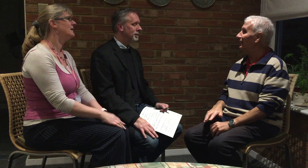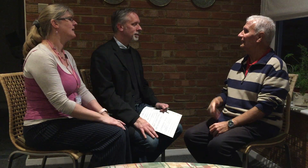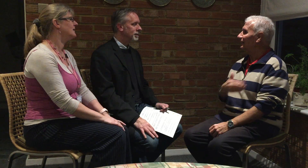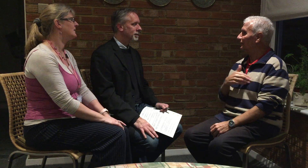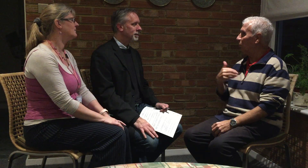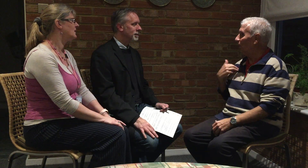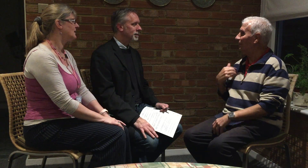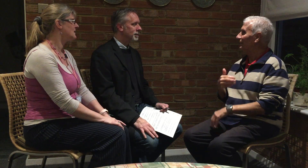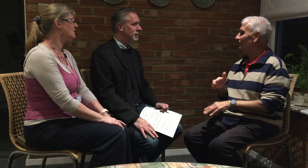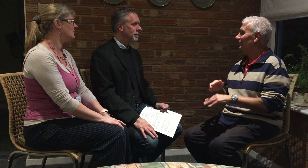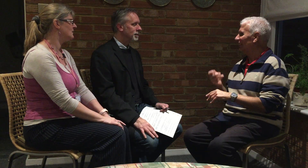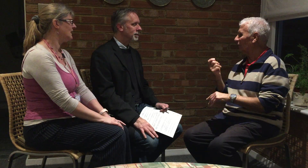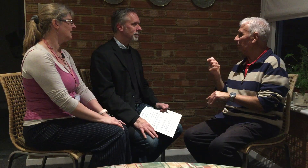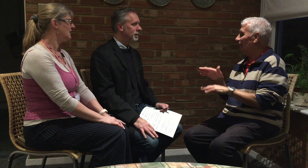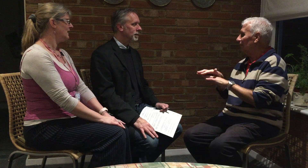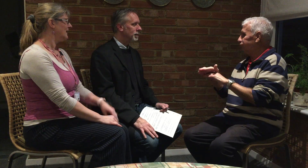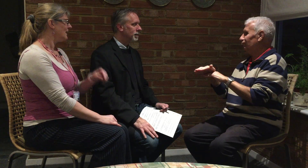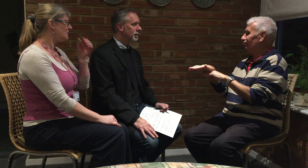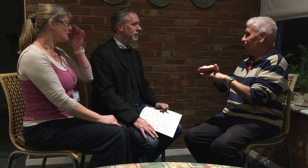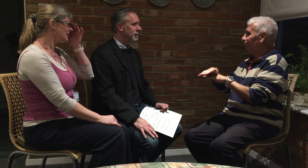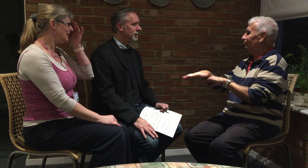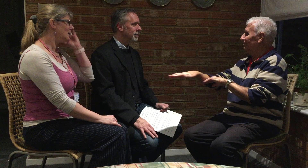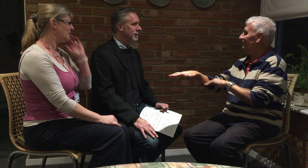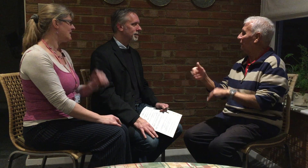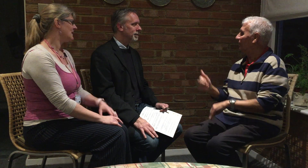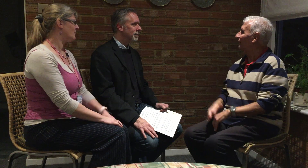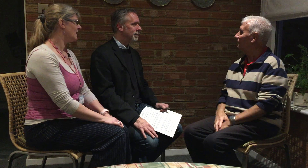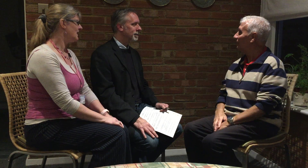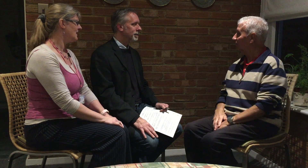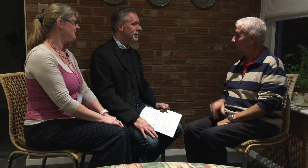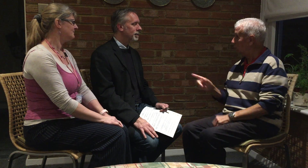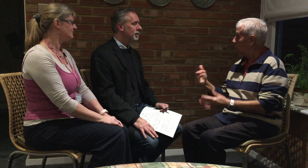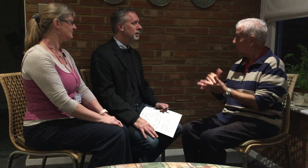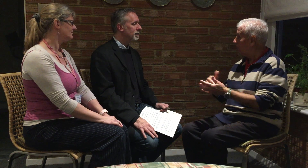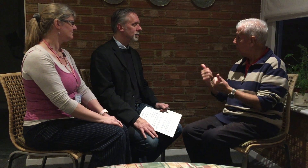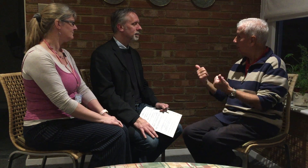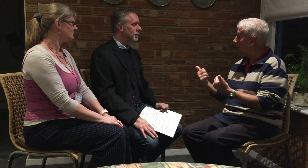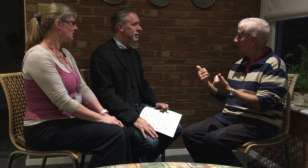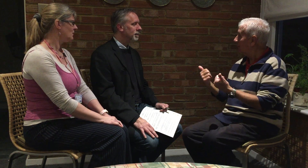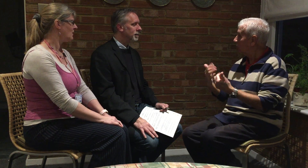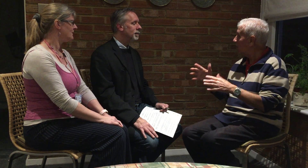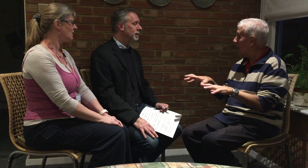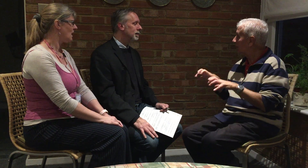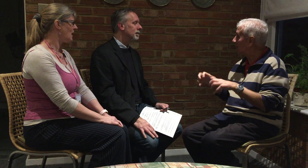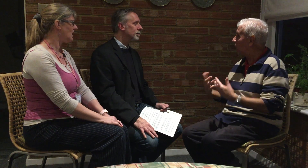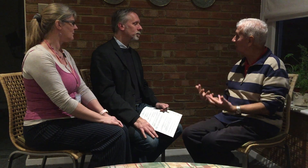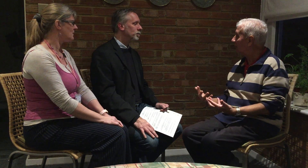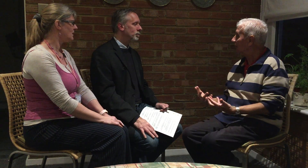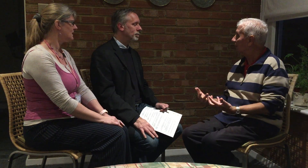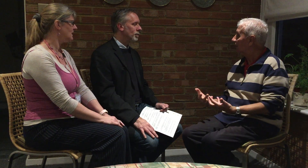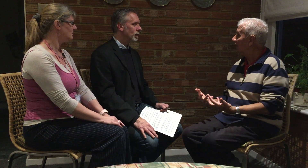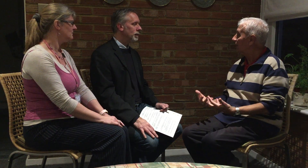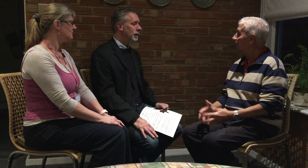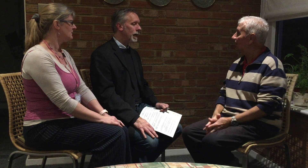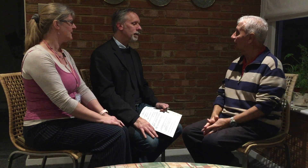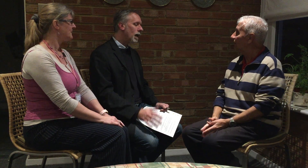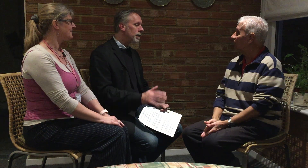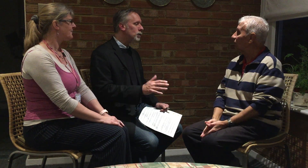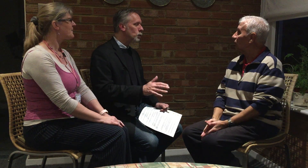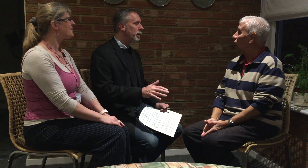Yeah, no, right. This morning, it was just a little bit slippery, yeah. But you're right, okay. It wasn't icy? Yeah, a little